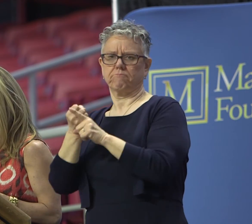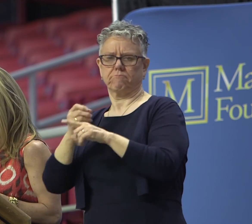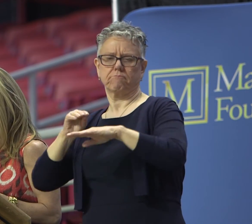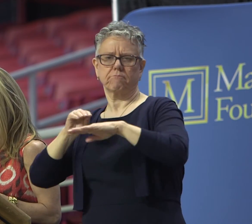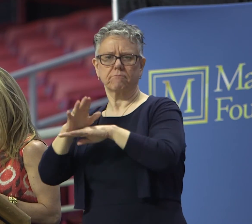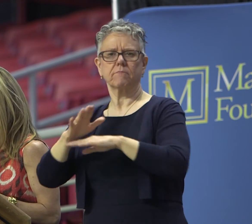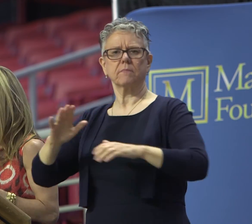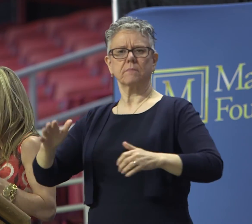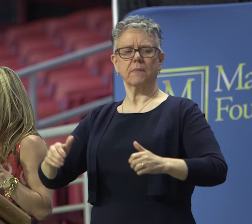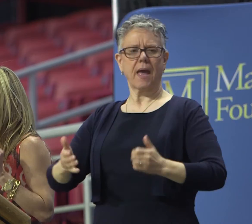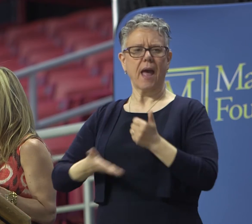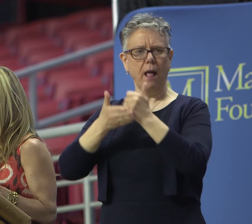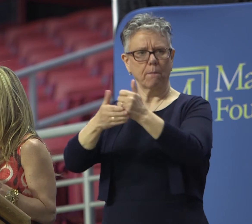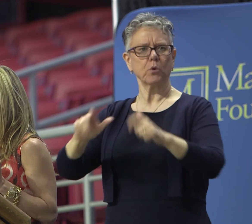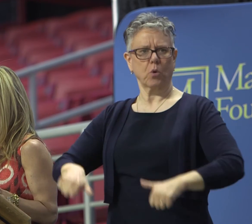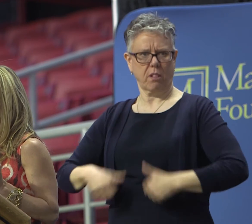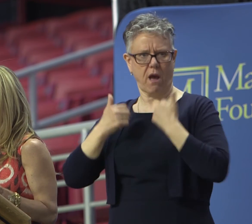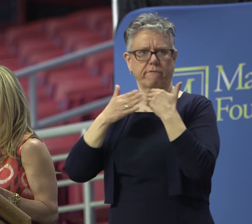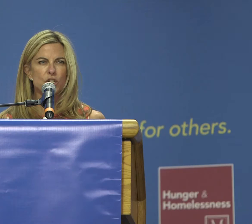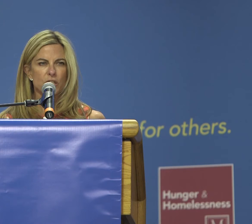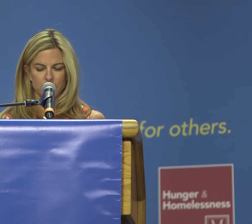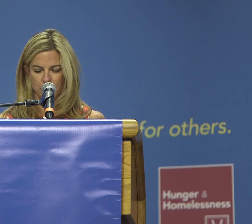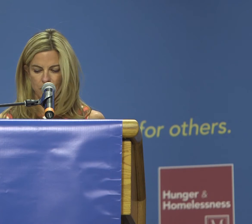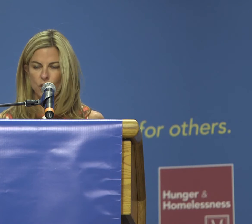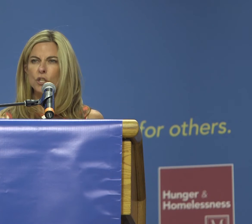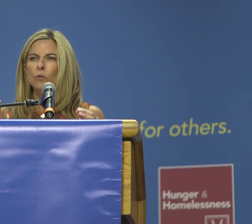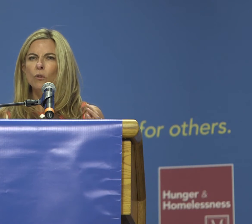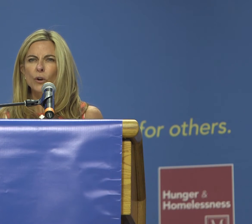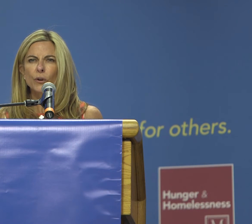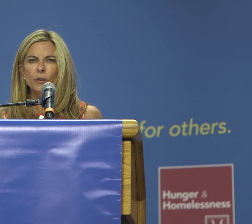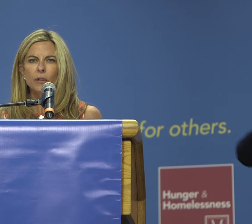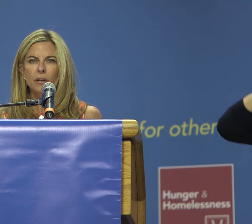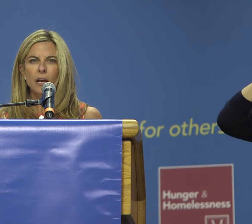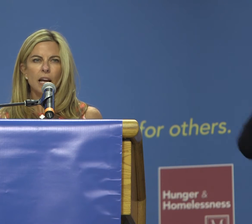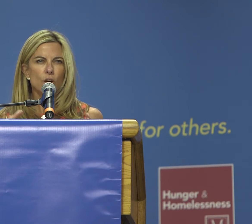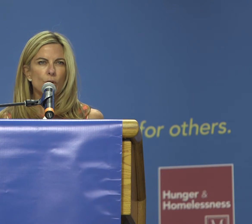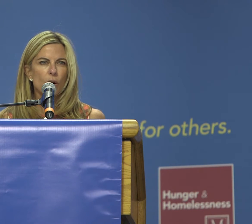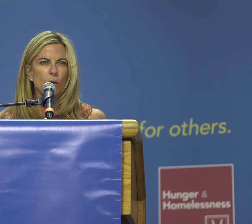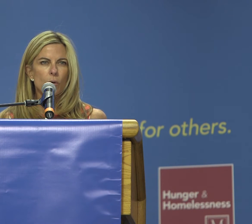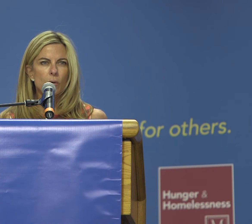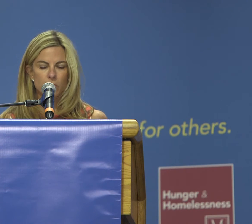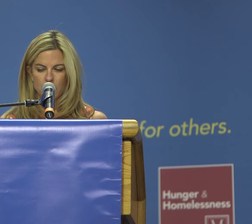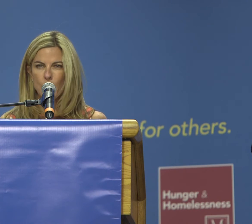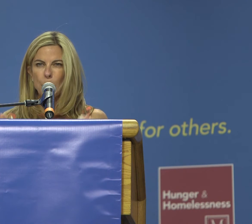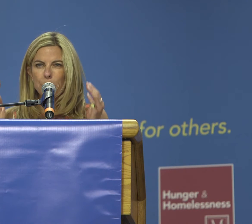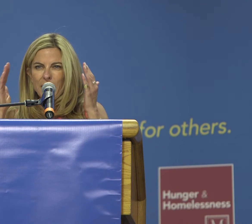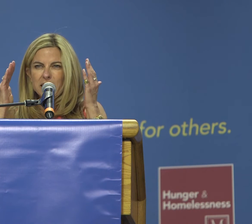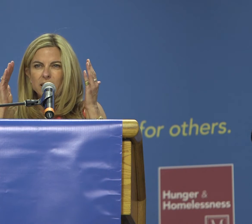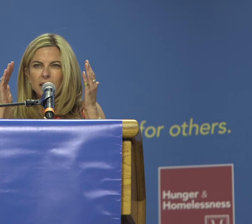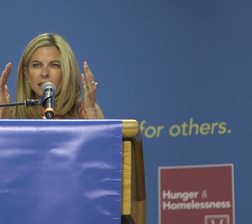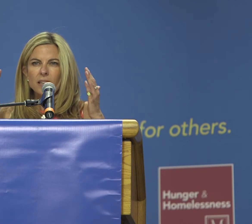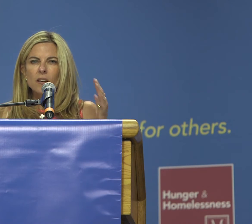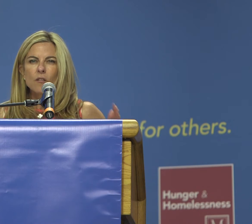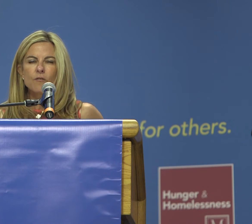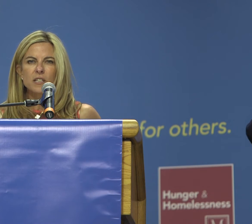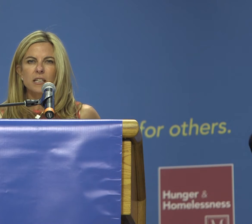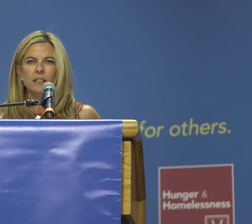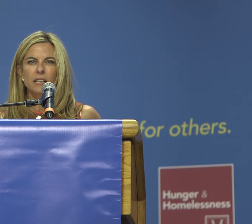life. Use your education to learn and grow